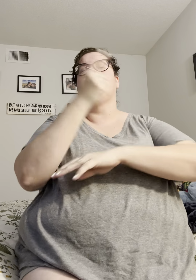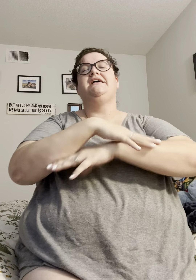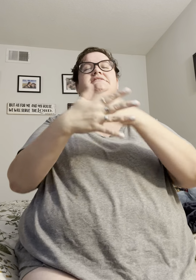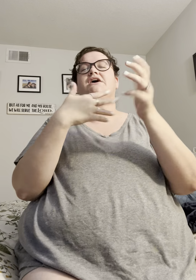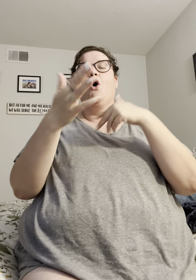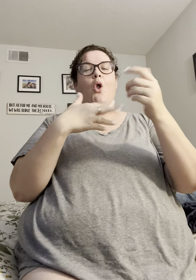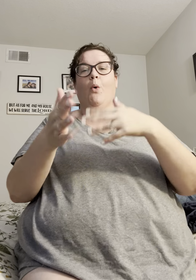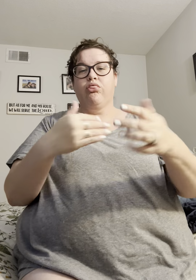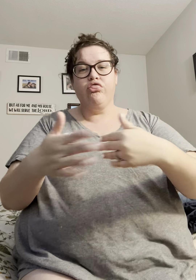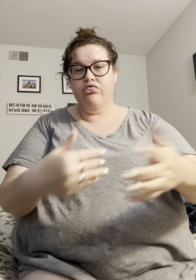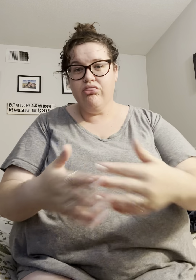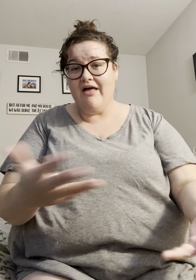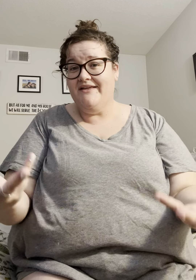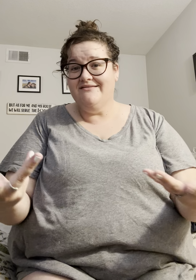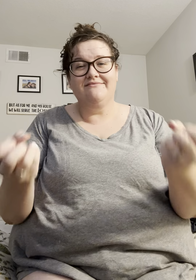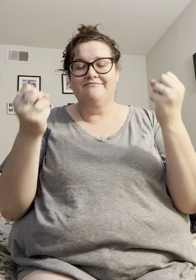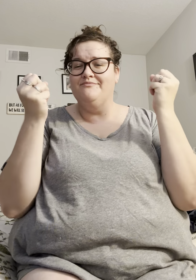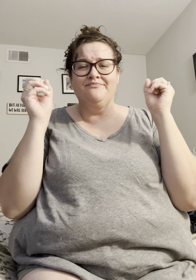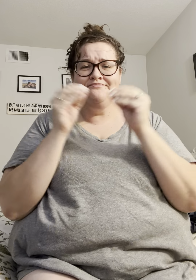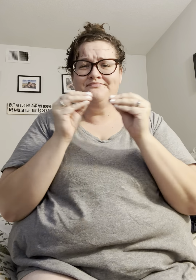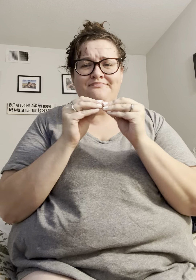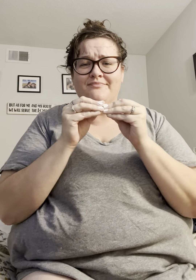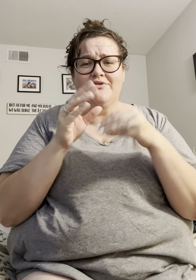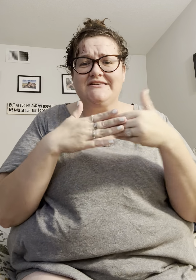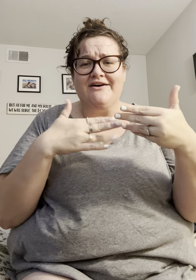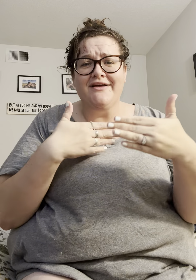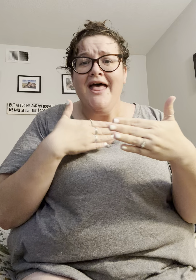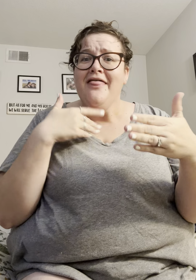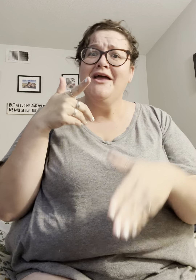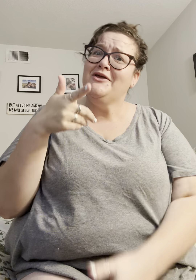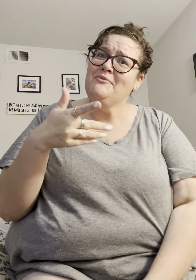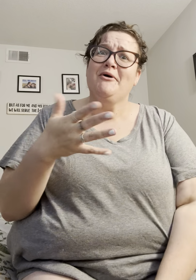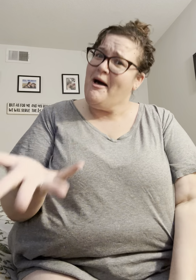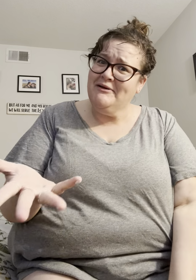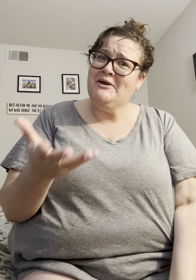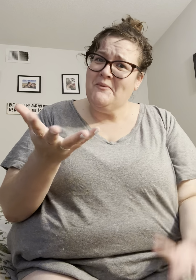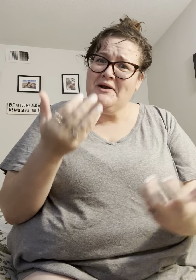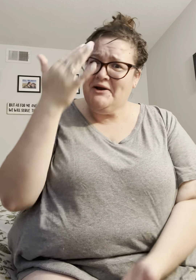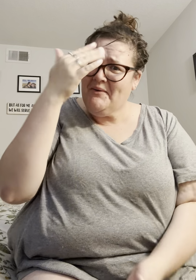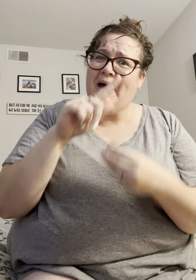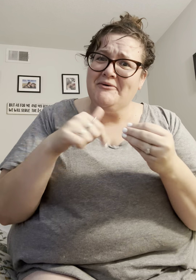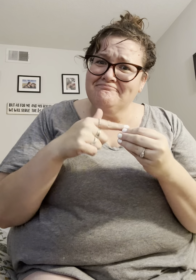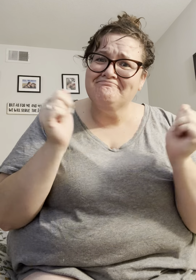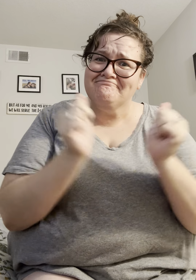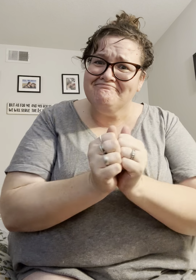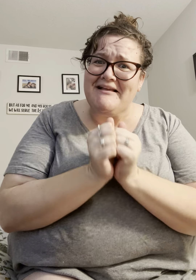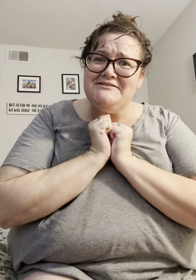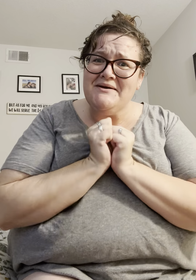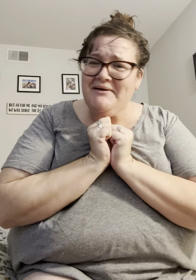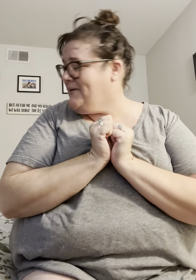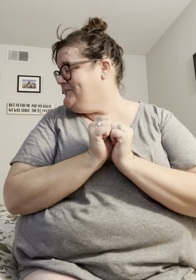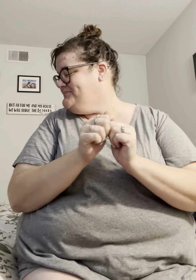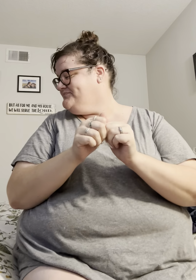day. And then more stuff that you probably don't want to know about. So here we go.